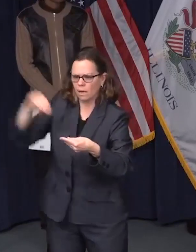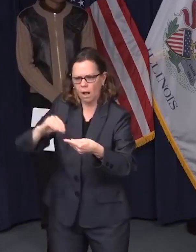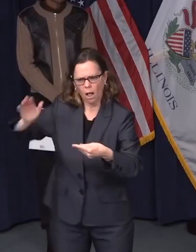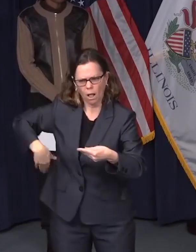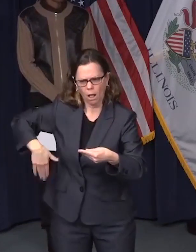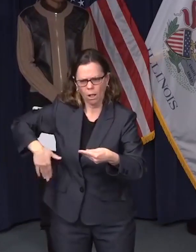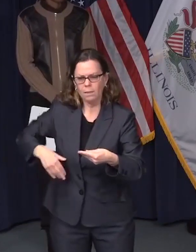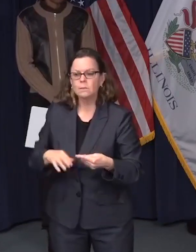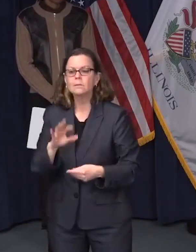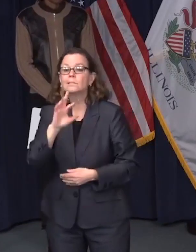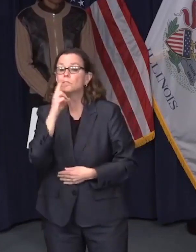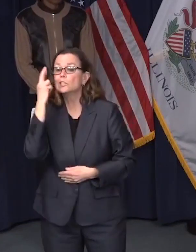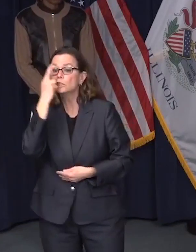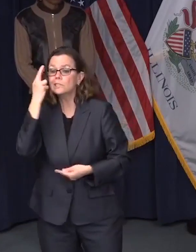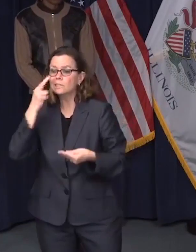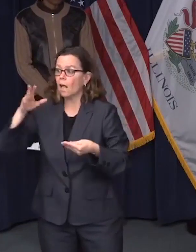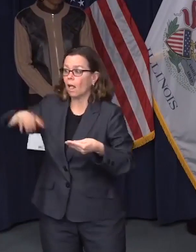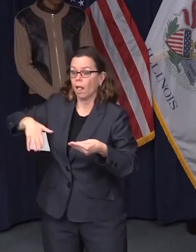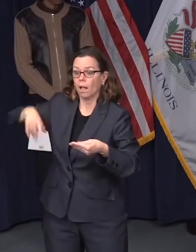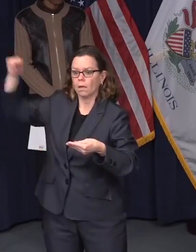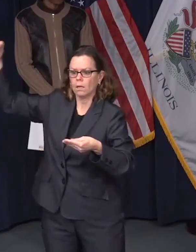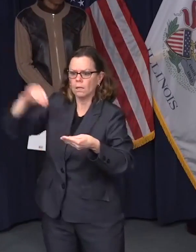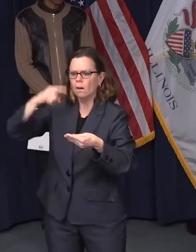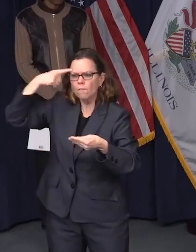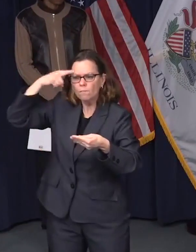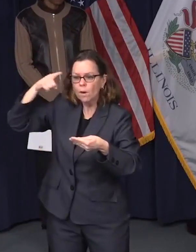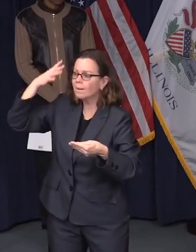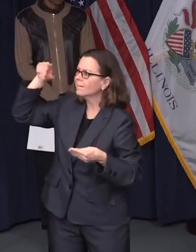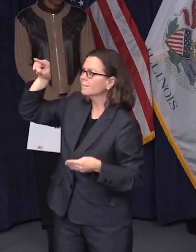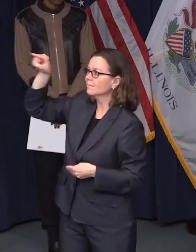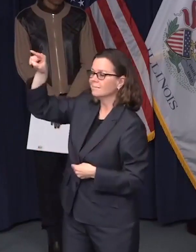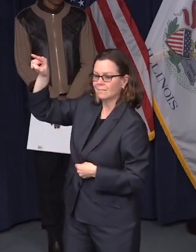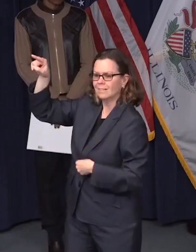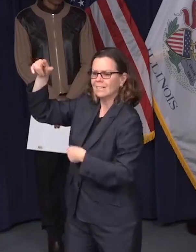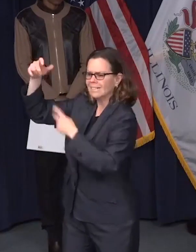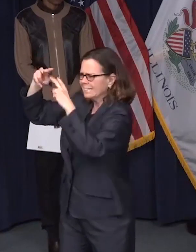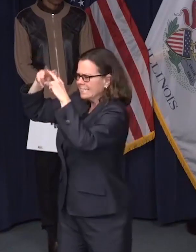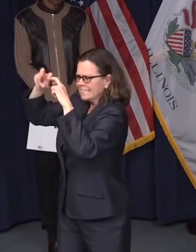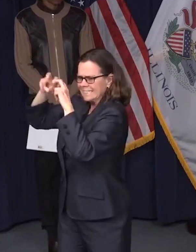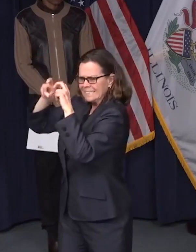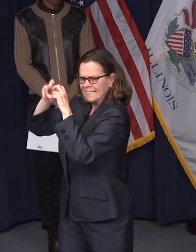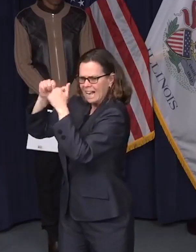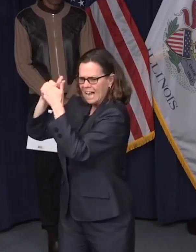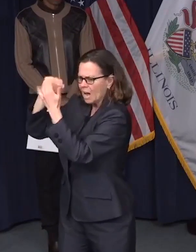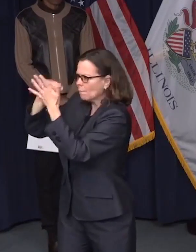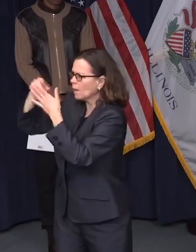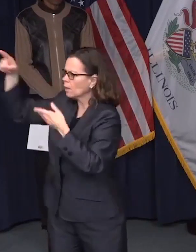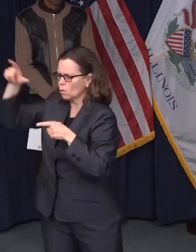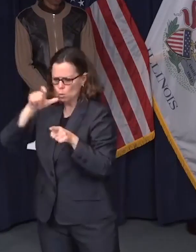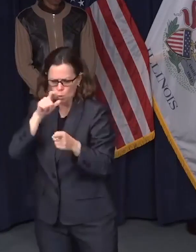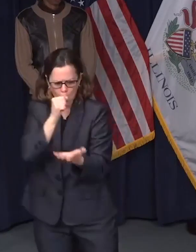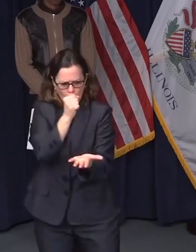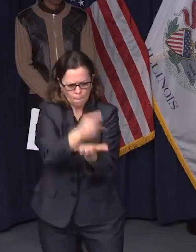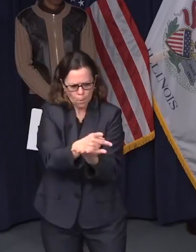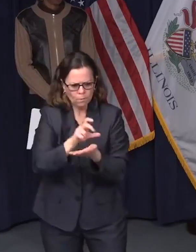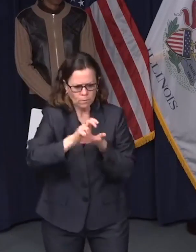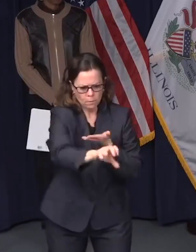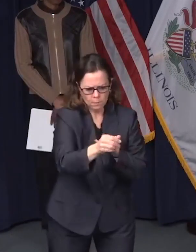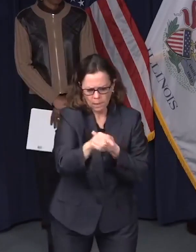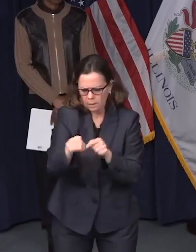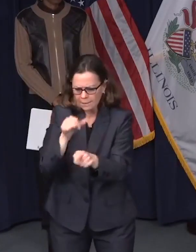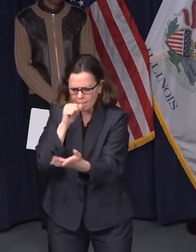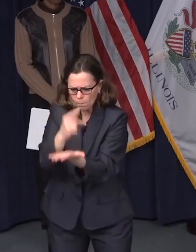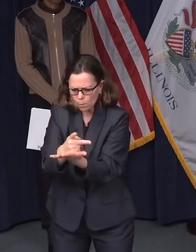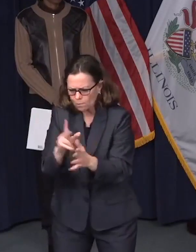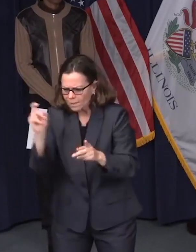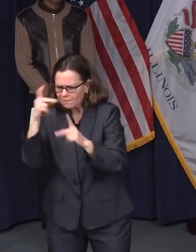application, but I would say for any of them, that determination should be made within a relatively short period of